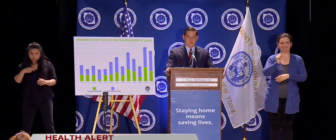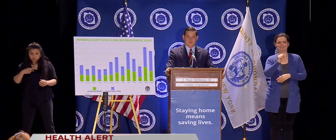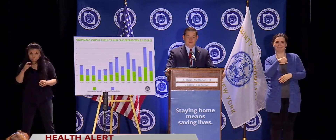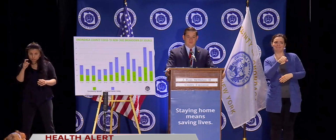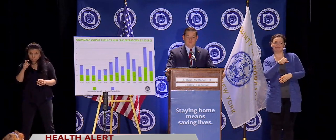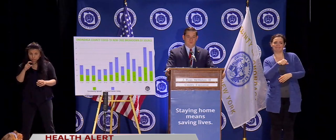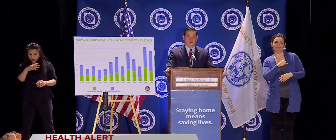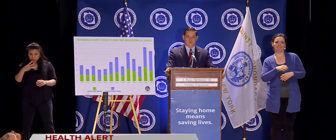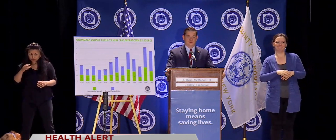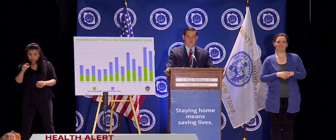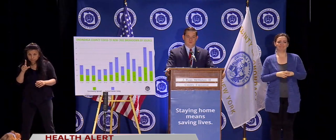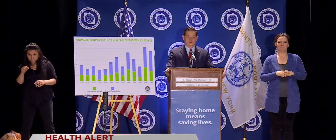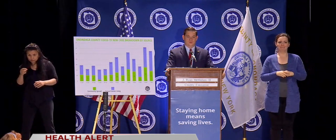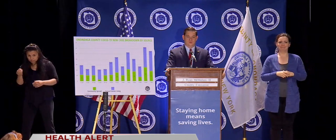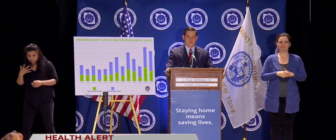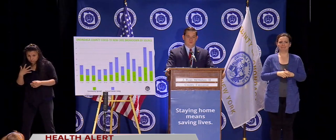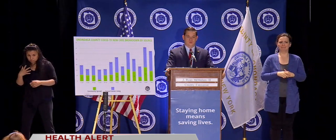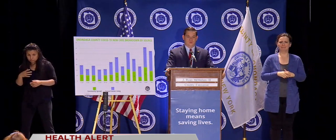Yeah.